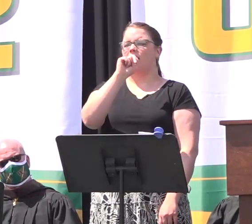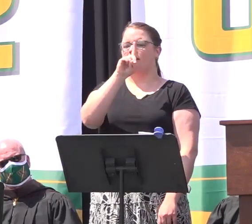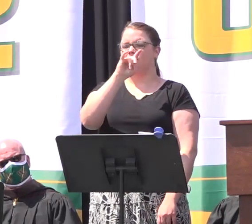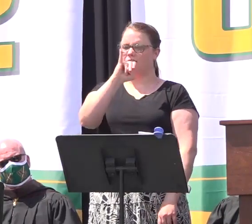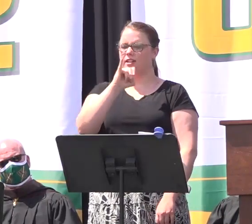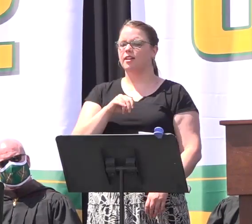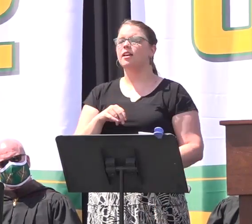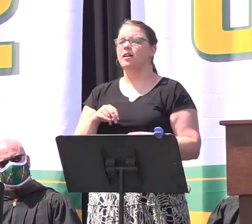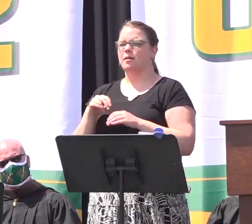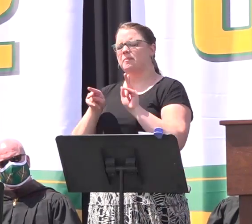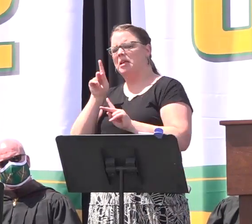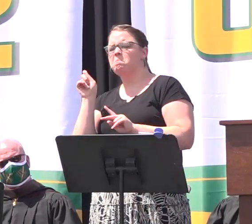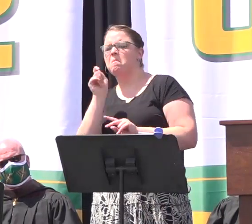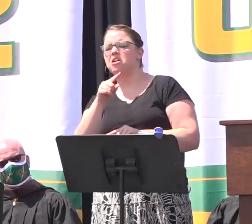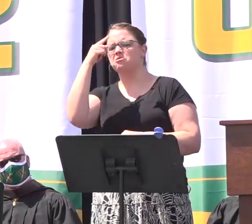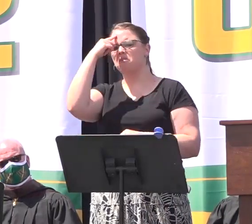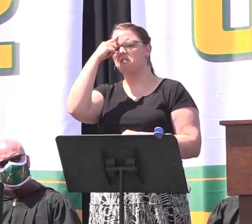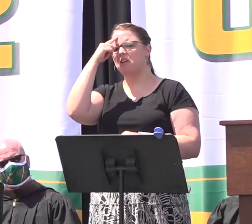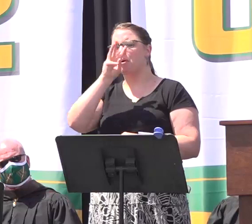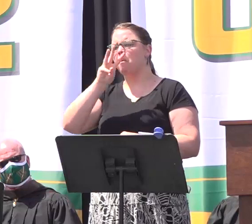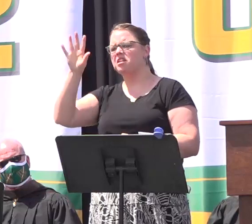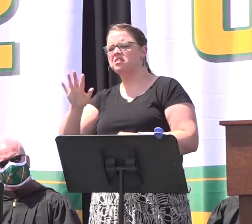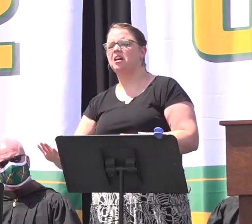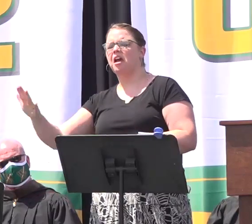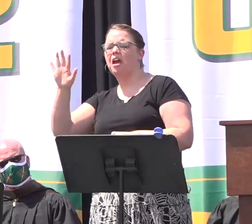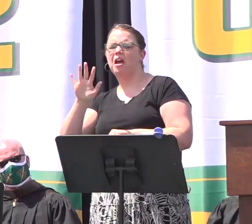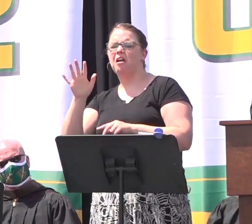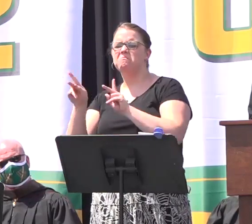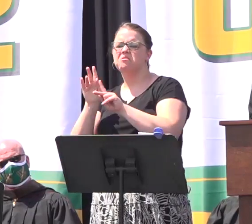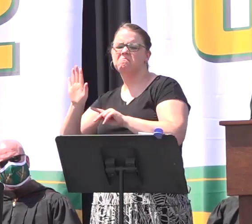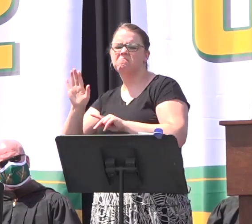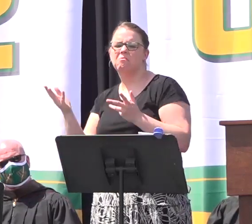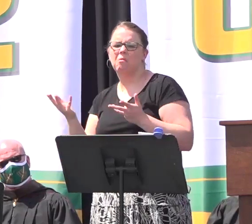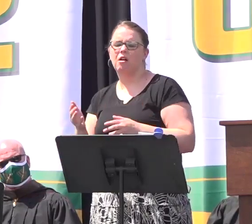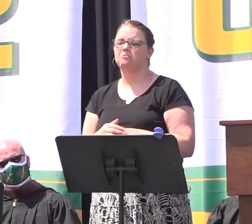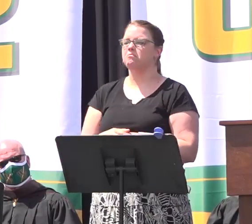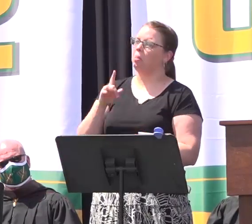of Western civilization, said, quote, "I think it would be a good idea."